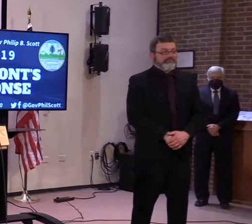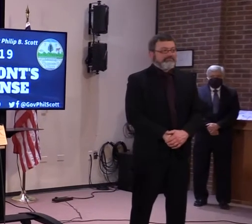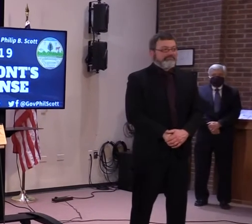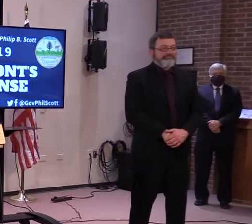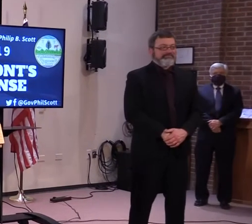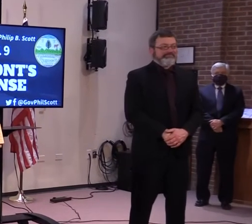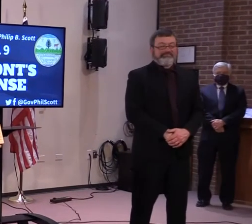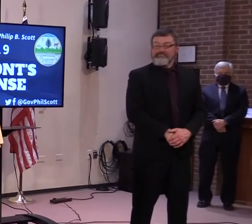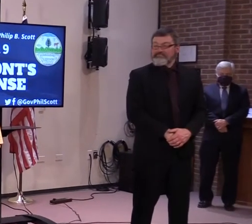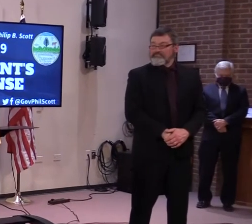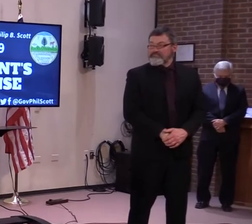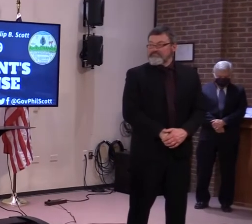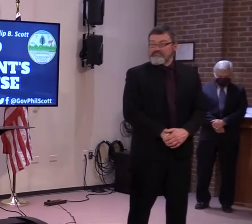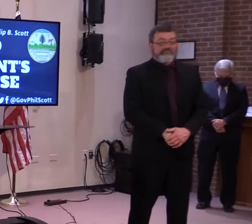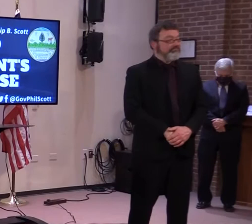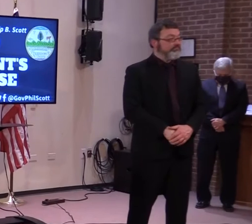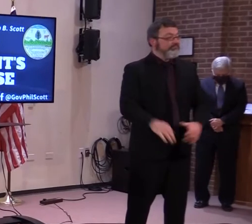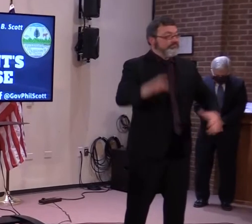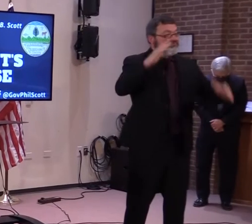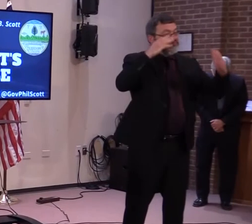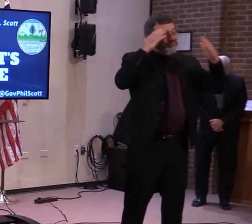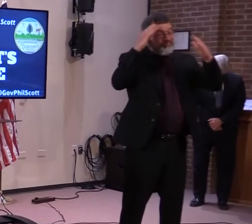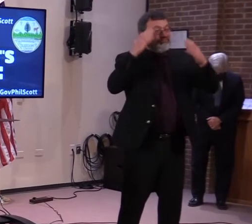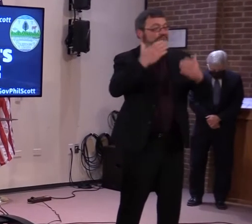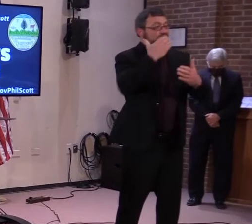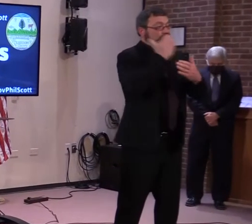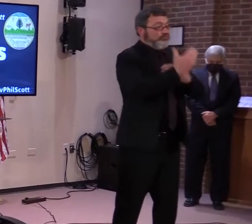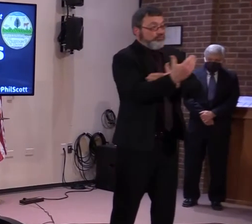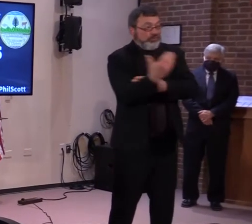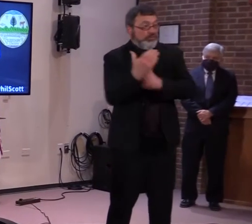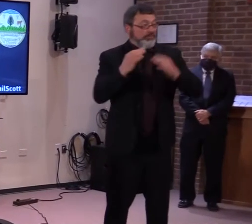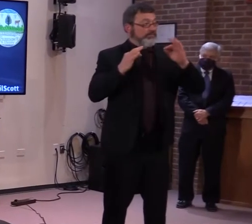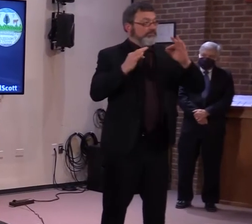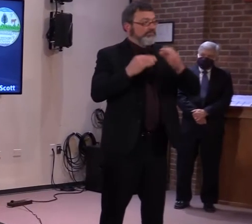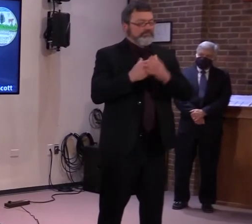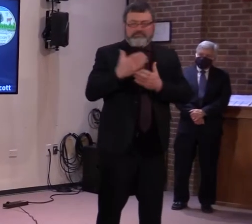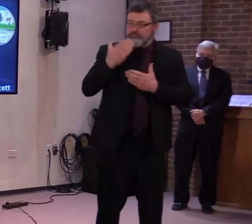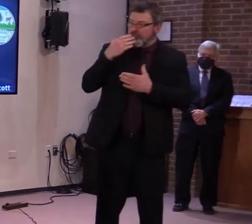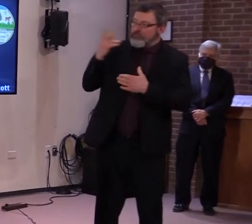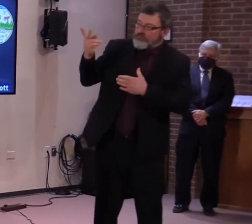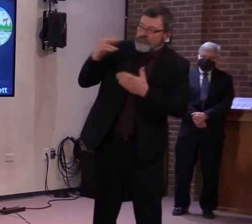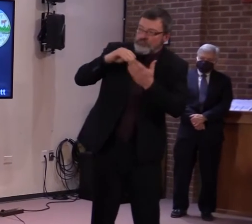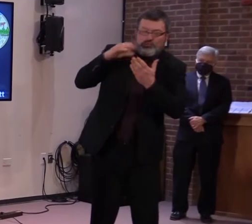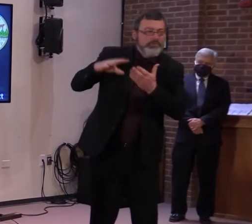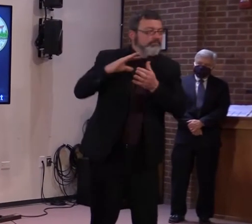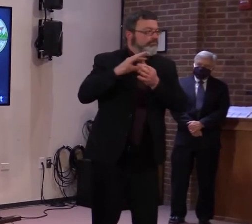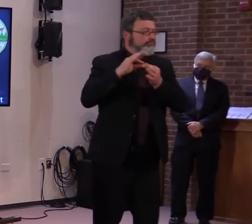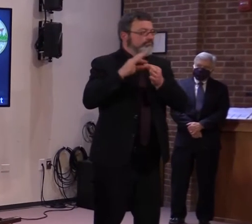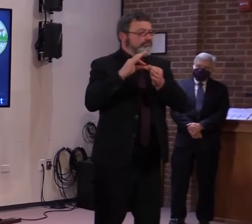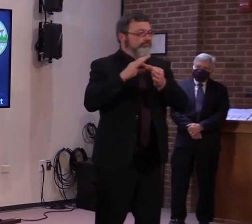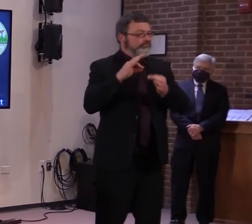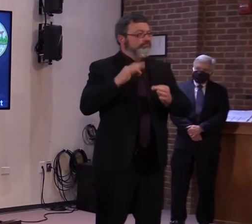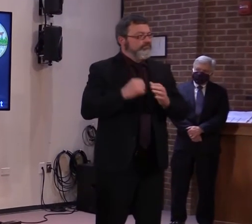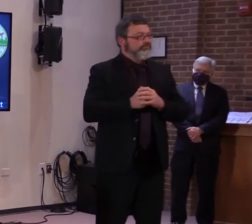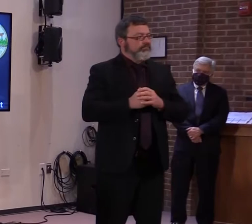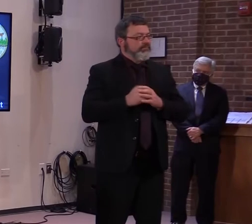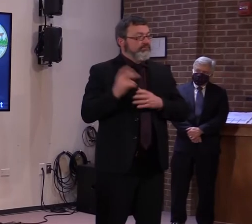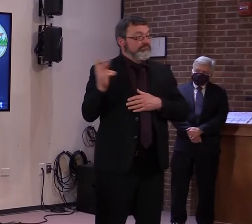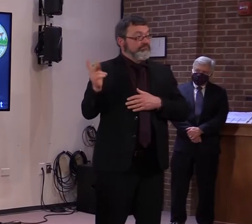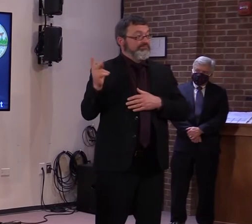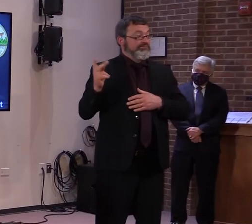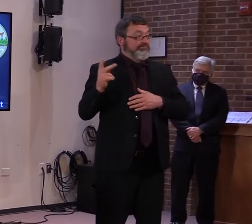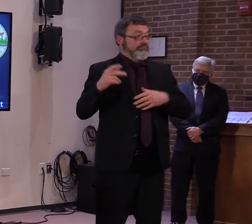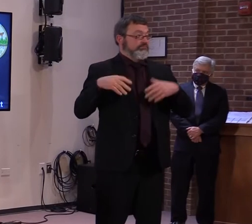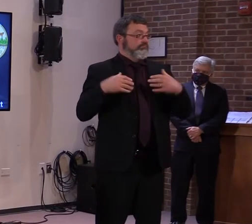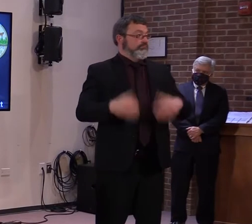Thank you, Governor. Good morning, and thank you, Sabina and Annalita. They're both really exceptionally